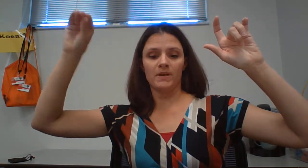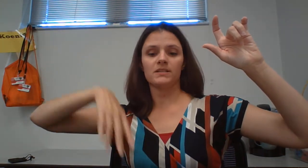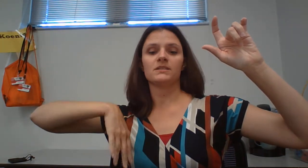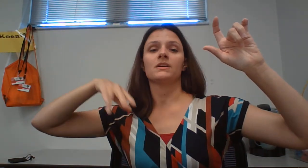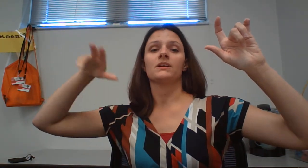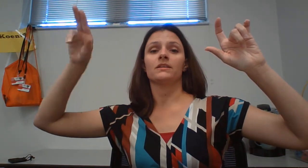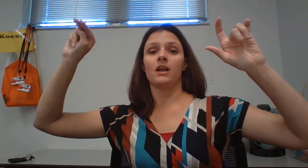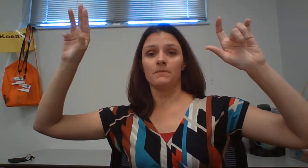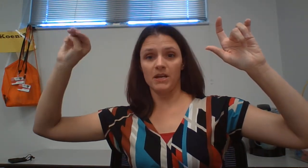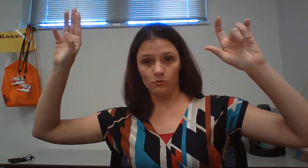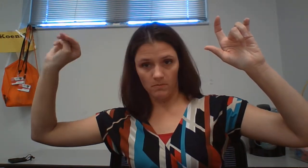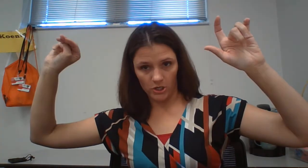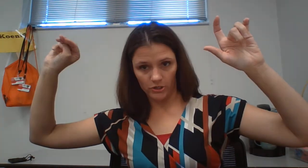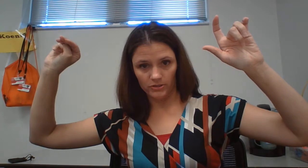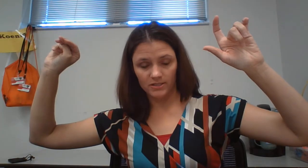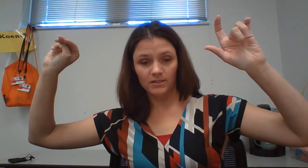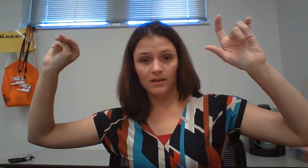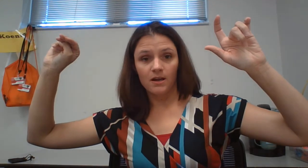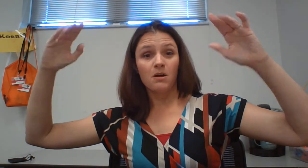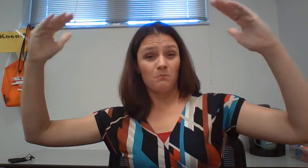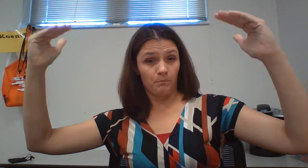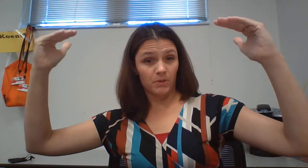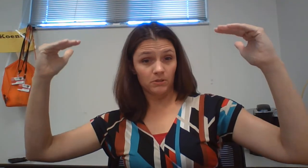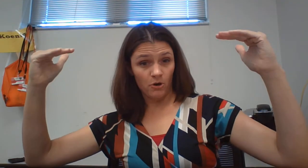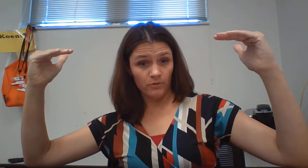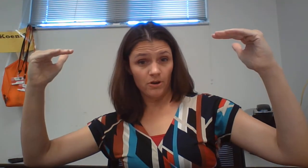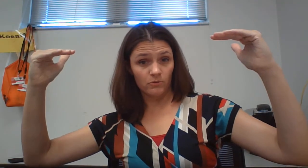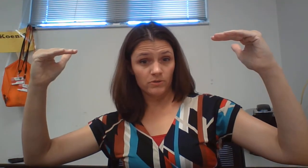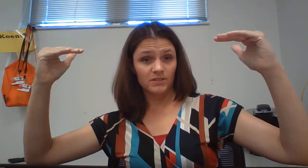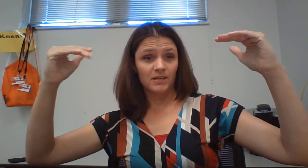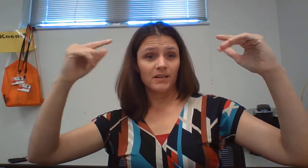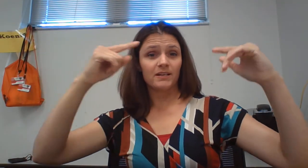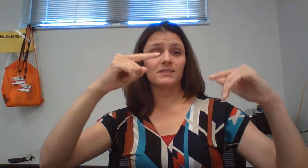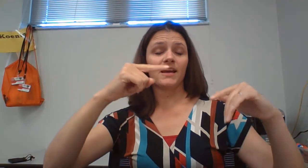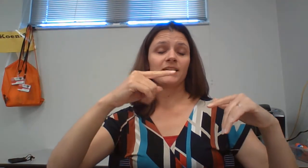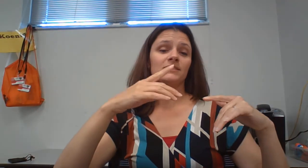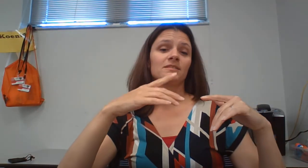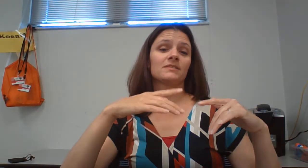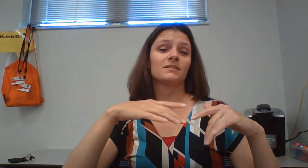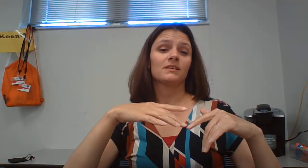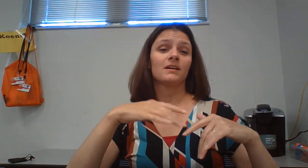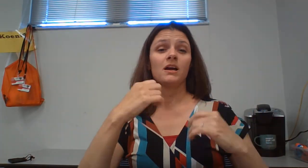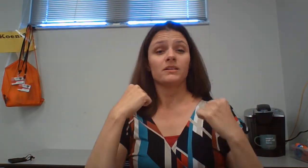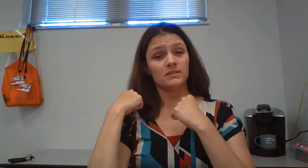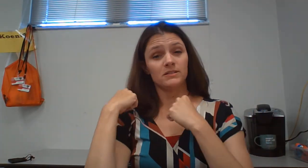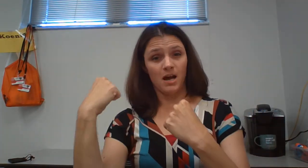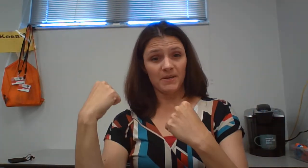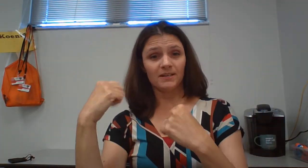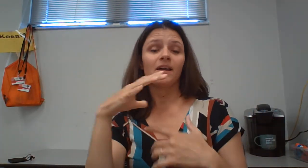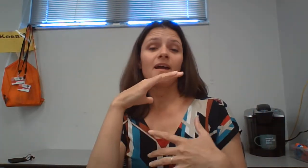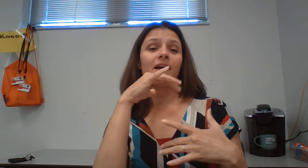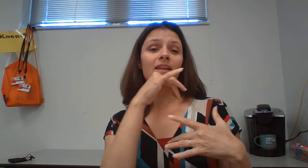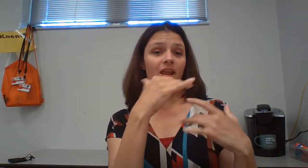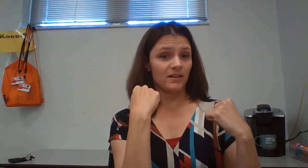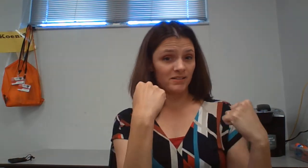movement, non-manual markers. Below those it says dominant and